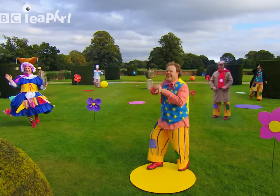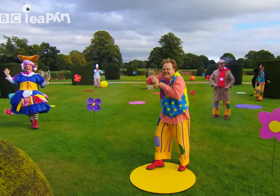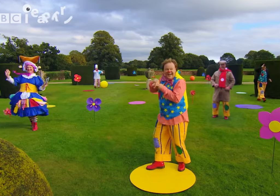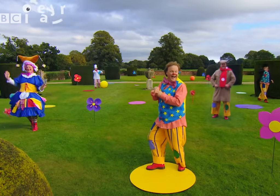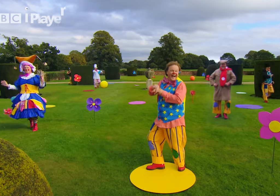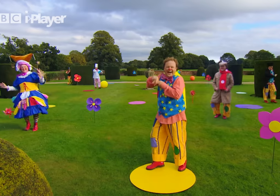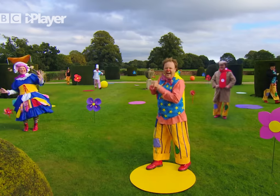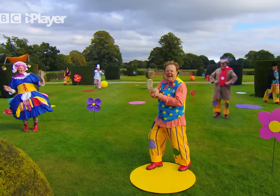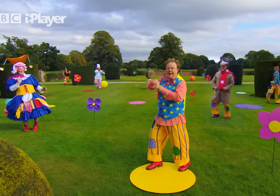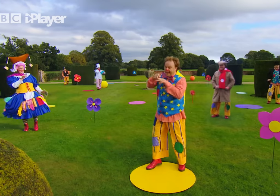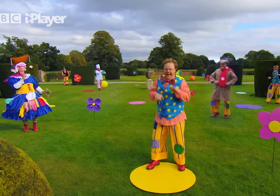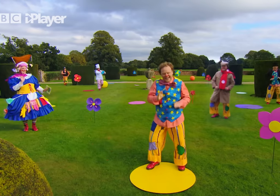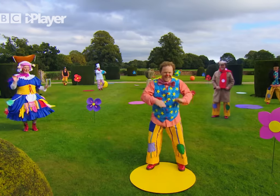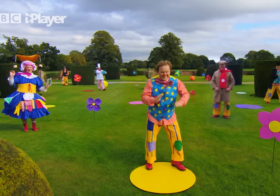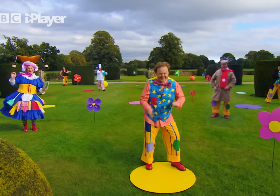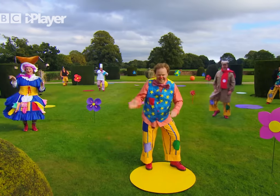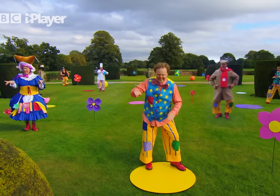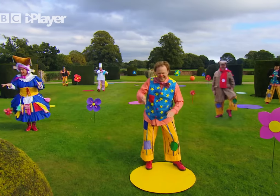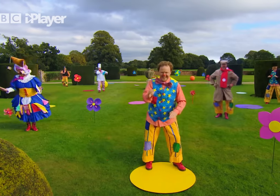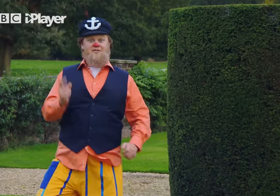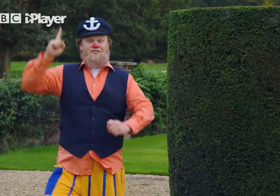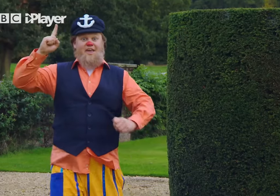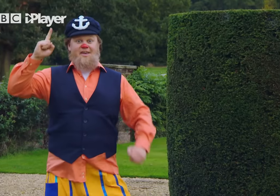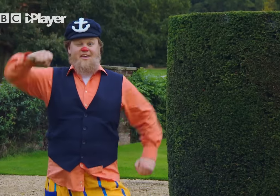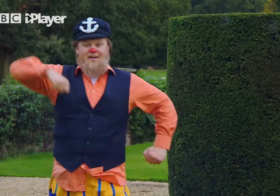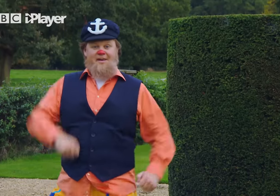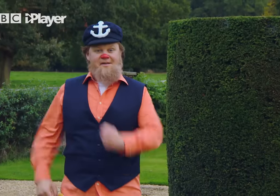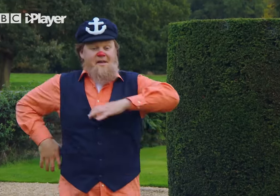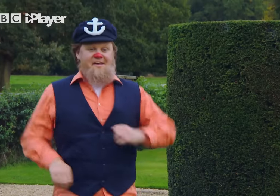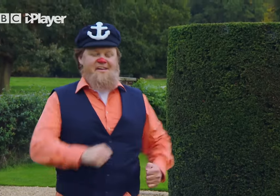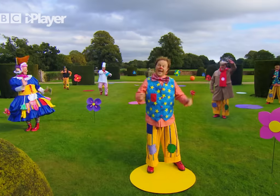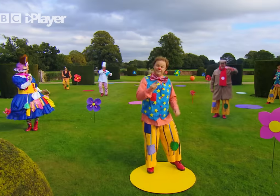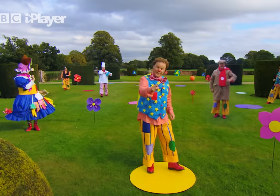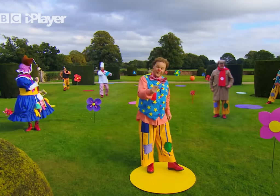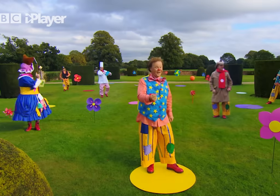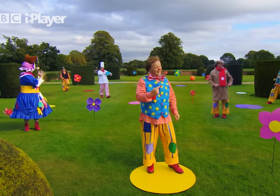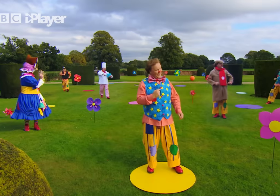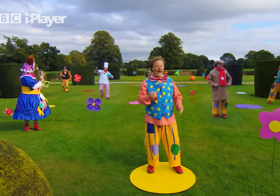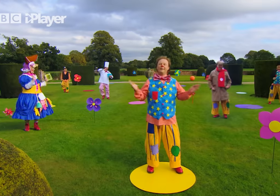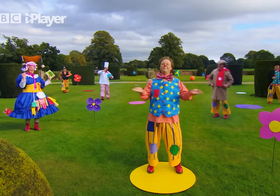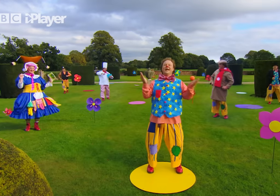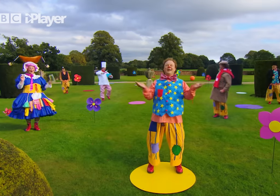horse. Horse. Paddle in the sea. Sea. Maybe you can come and play with